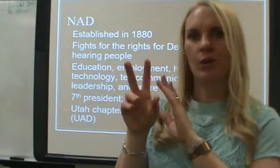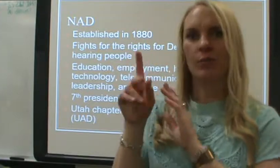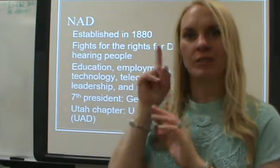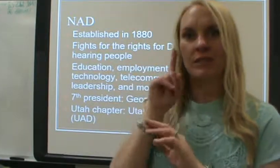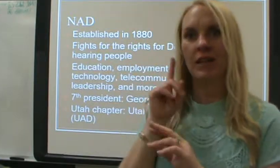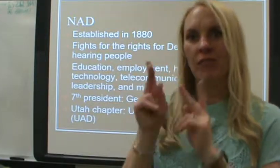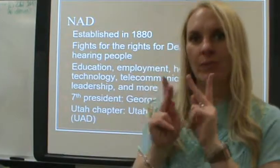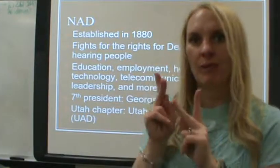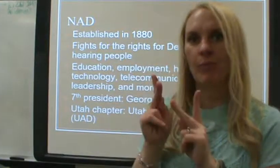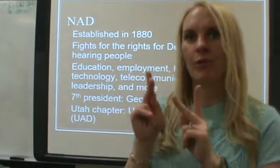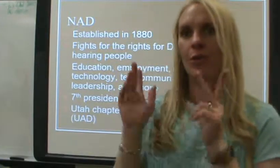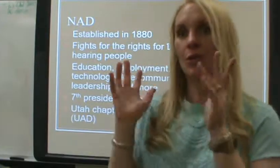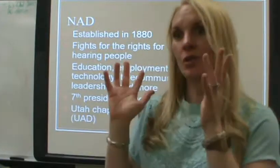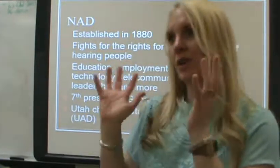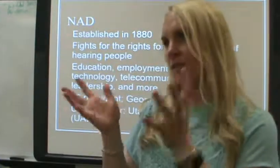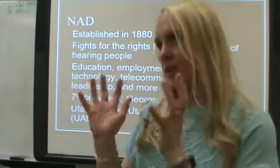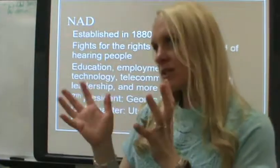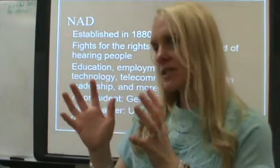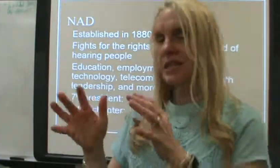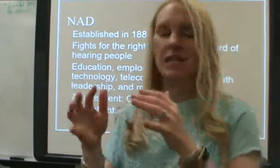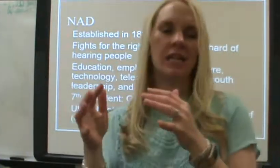filmed deaf people conversing,